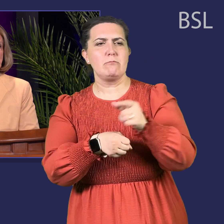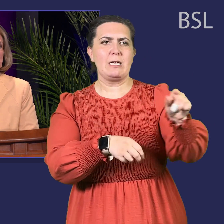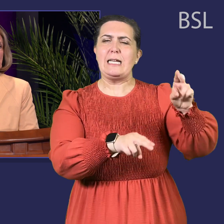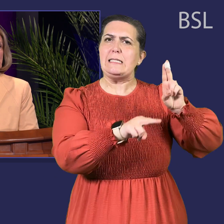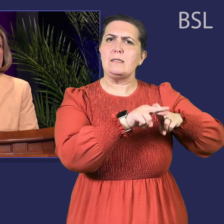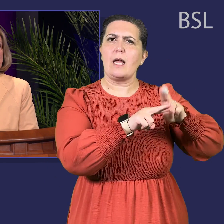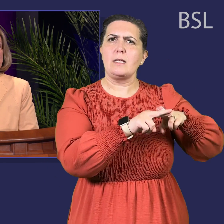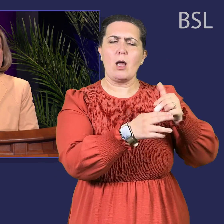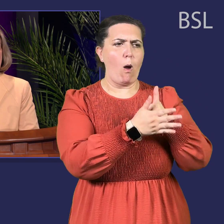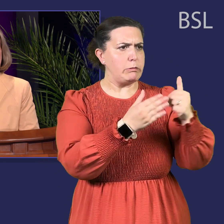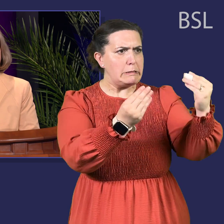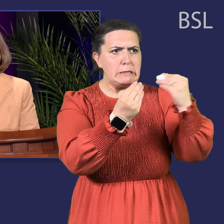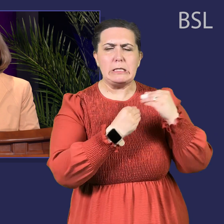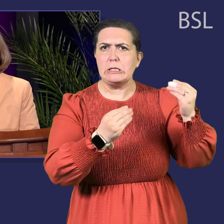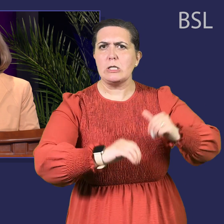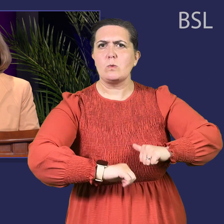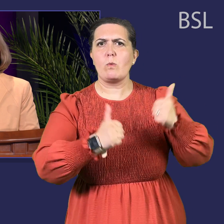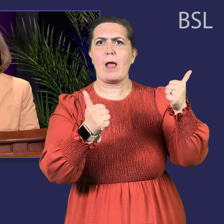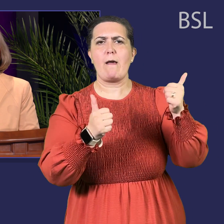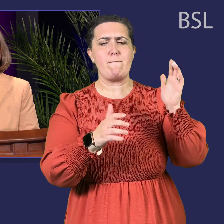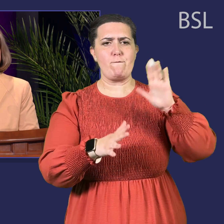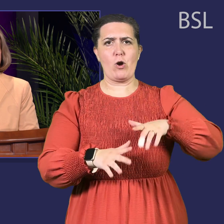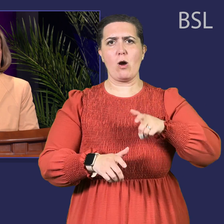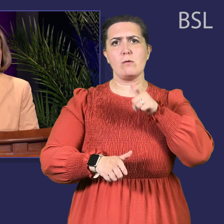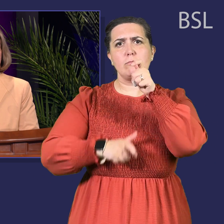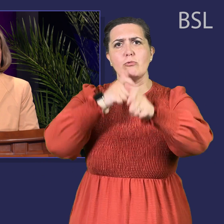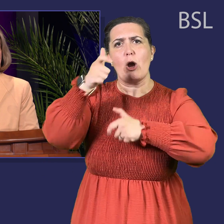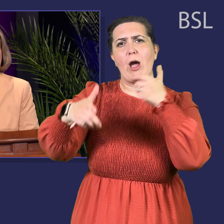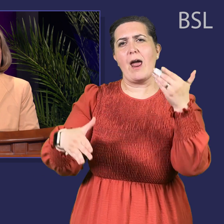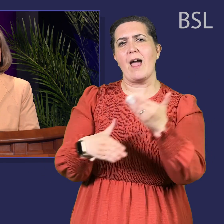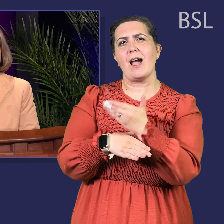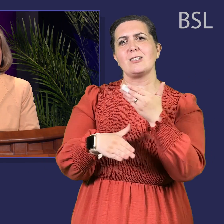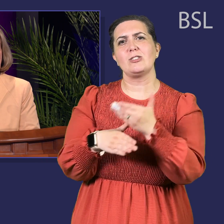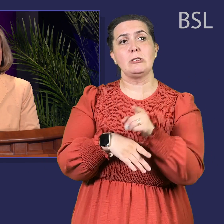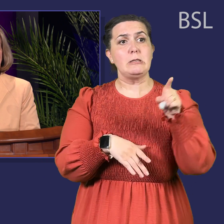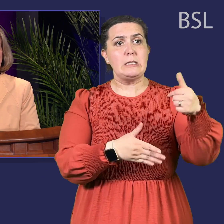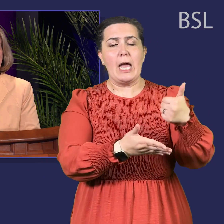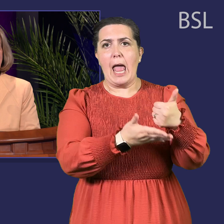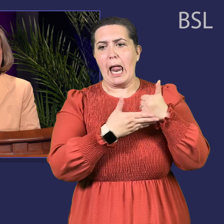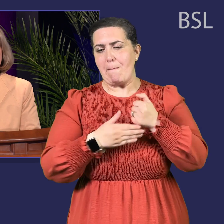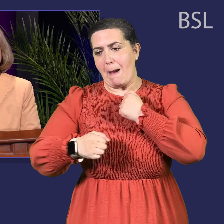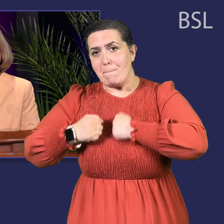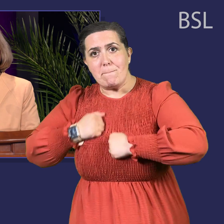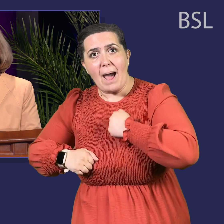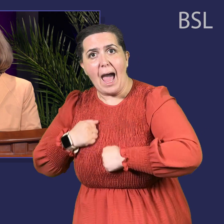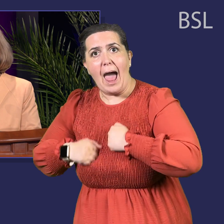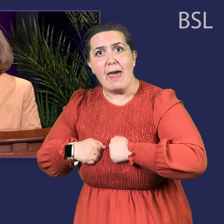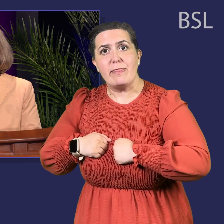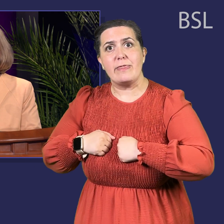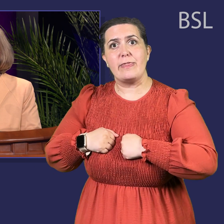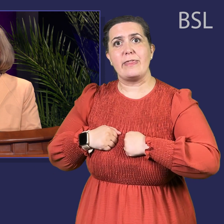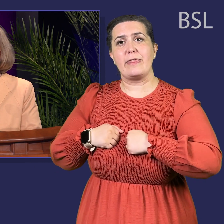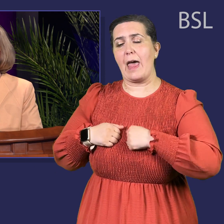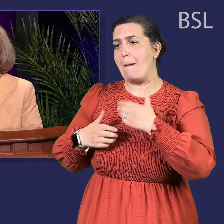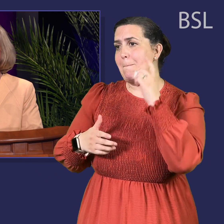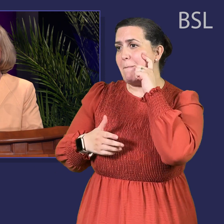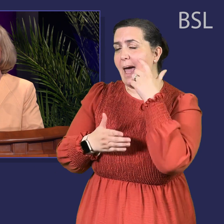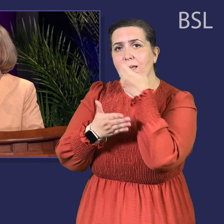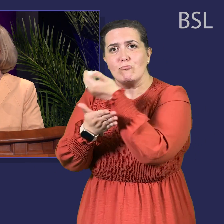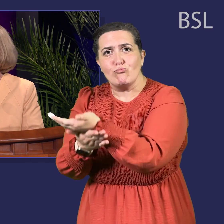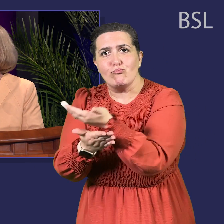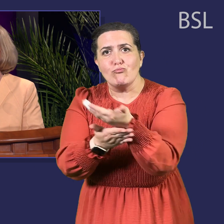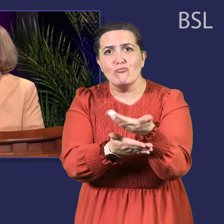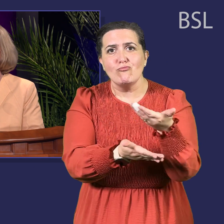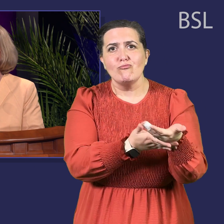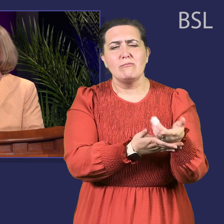and church work, Daddy also taught us so much by word and by action. He helped with bathing the little